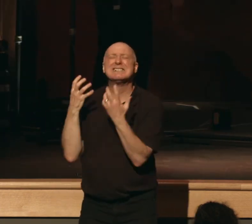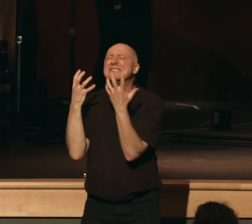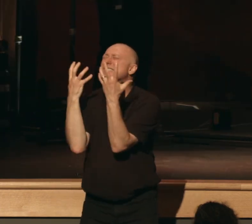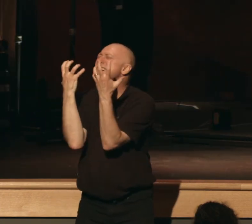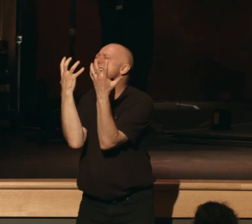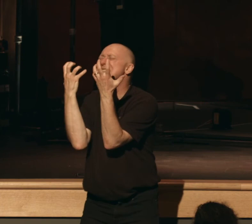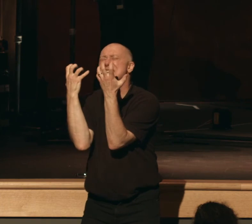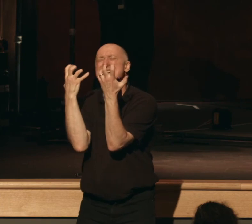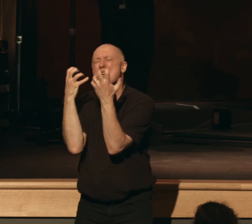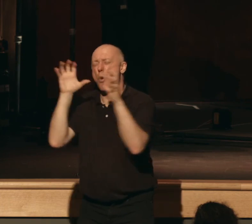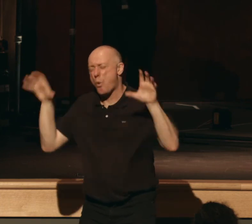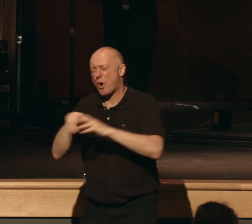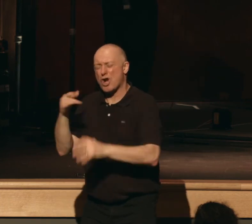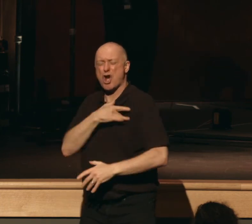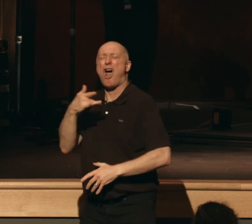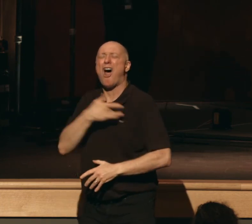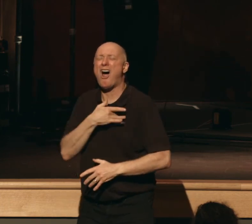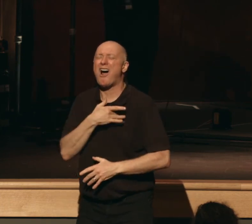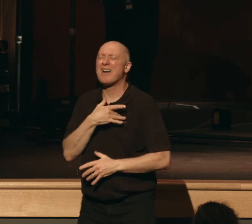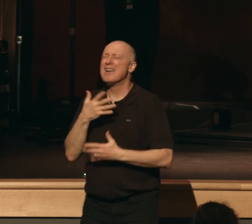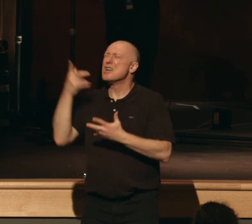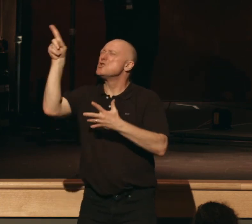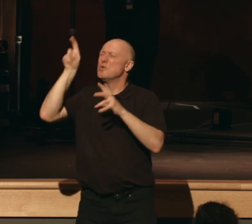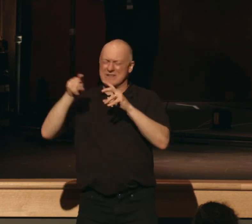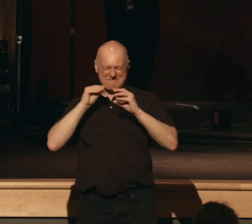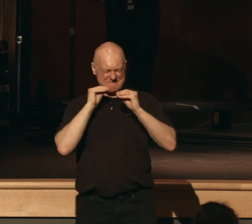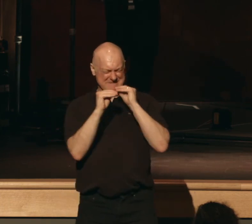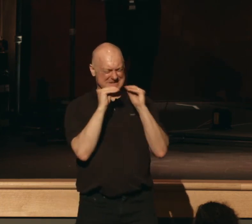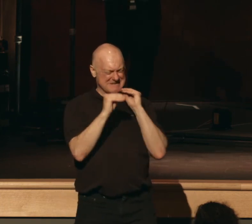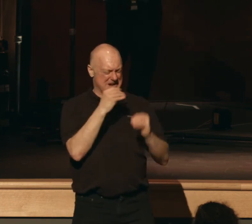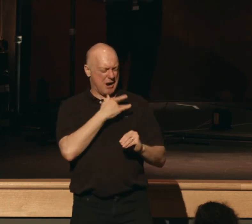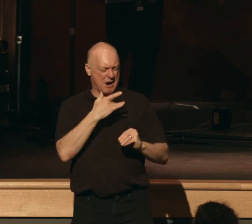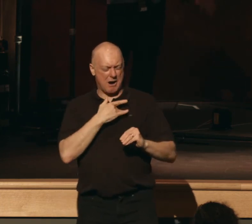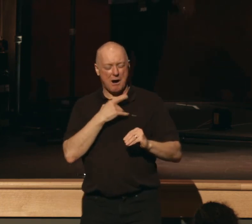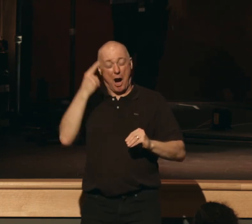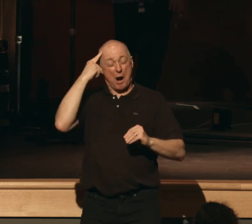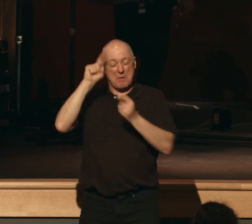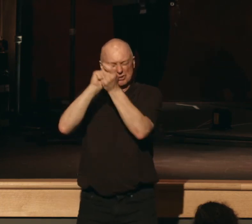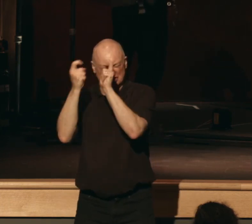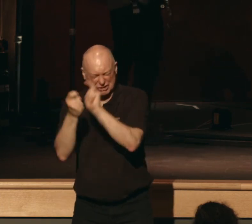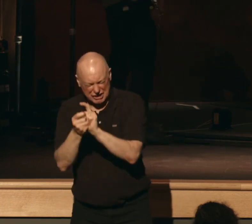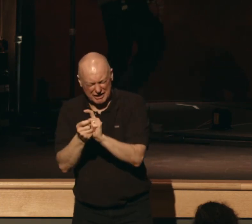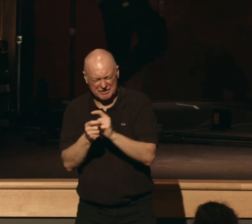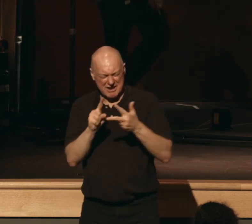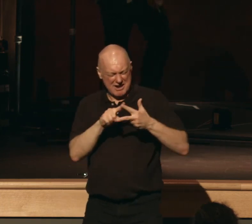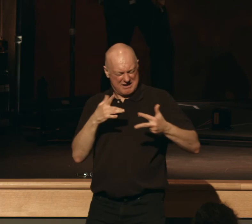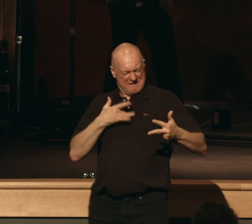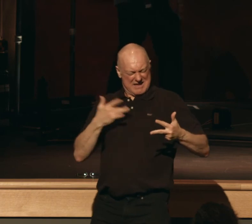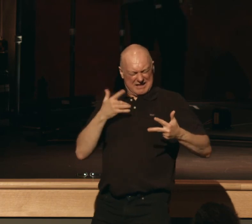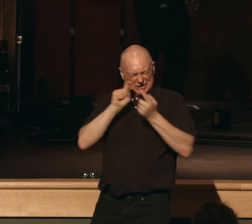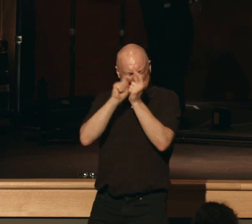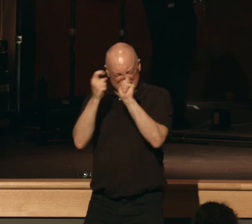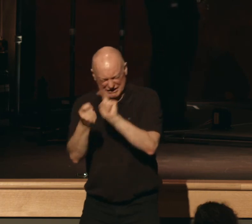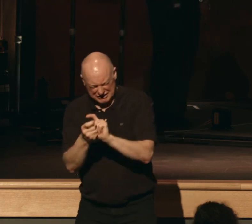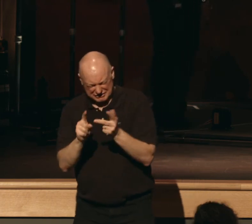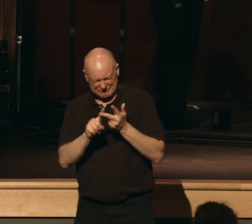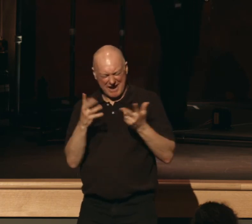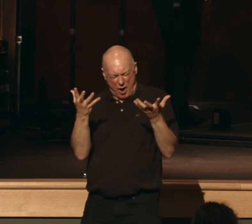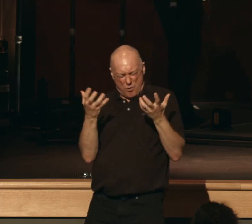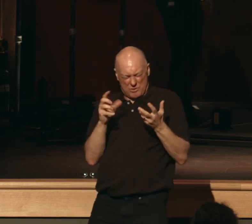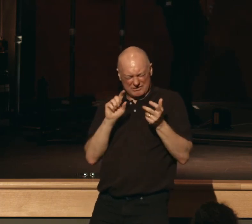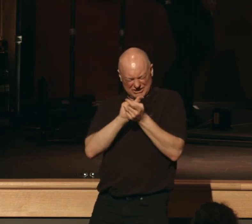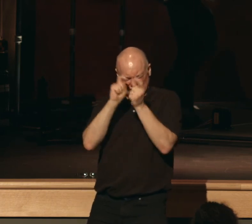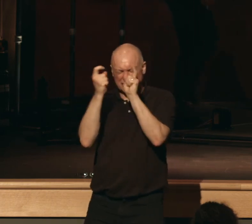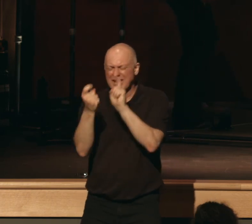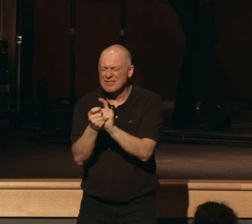be working in our hearts and renovating them and changing our mind and changing our affections and changing our will.